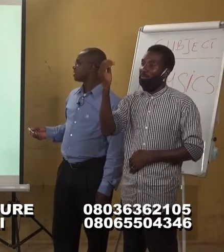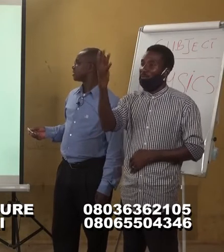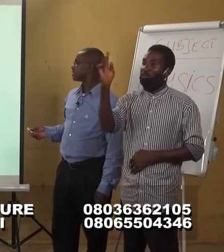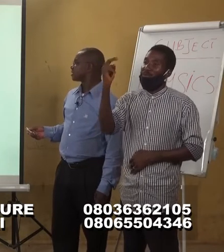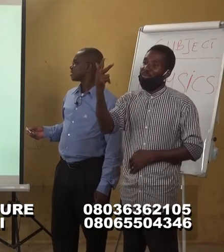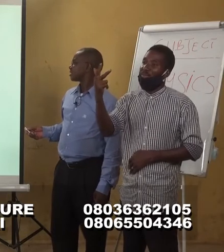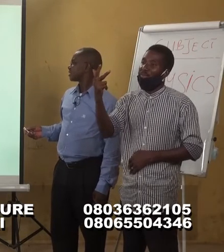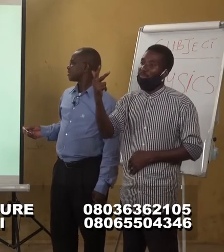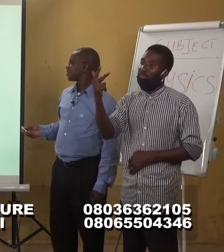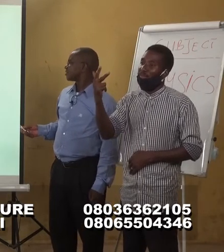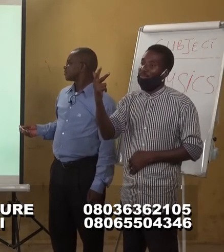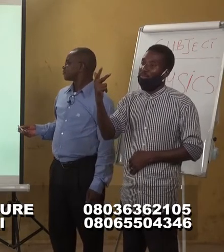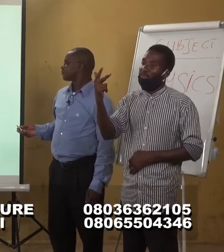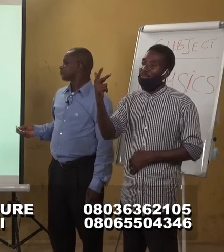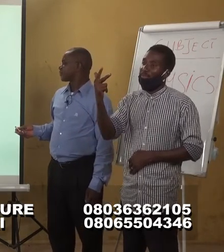43